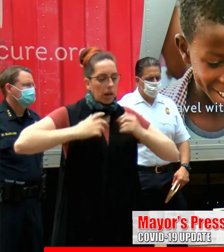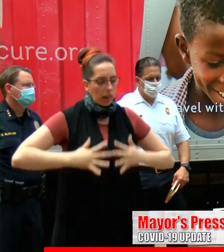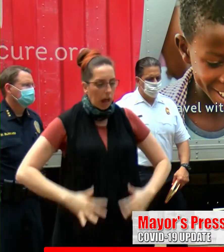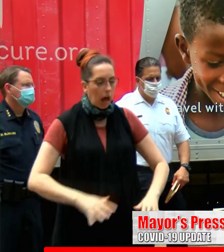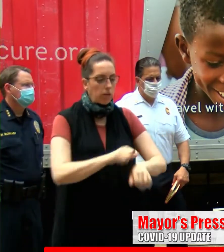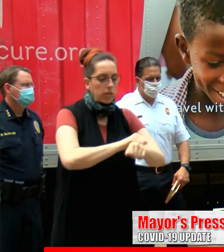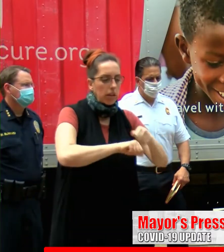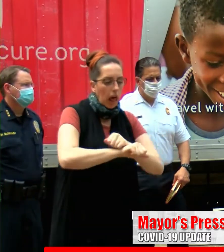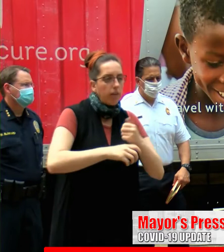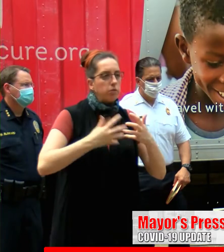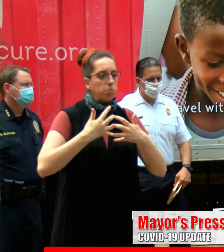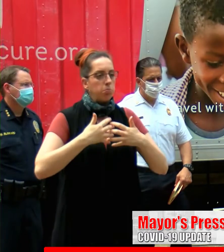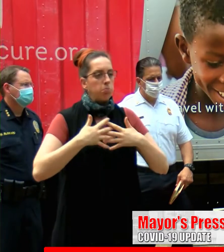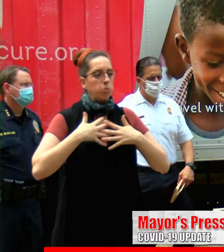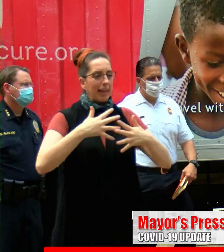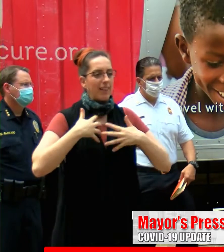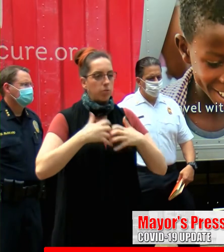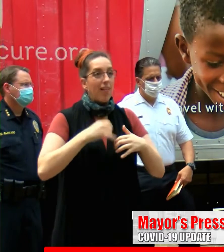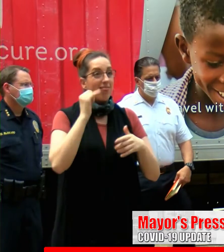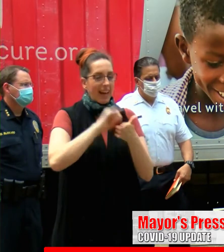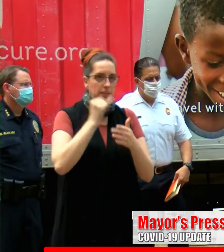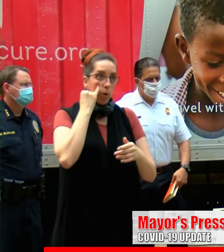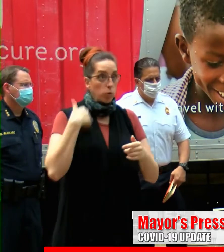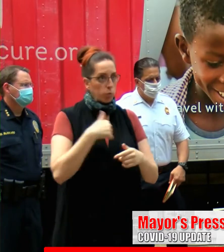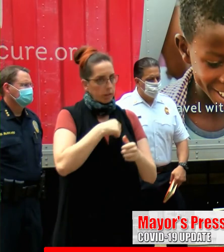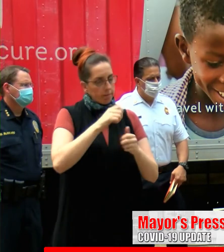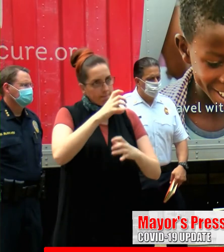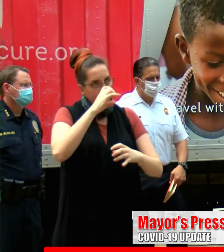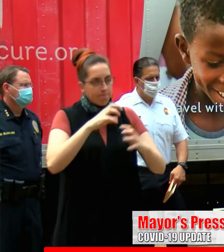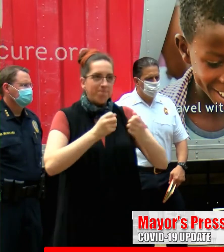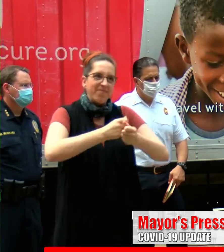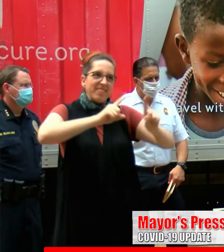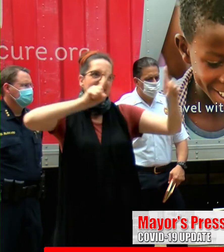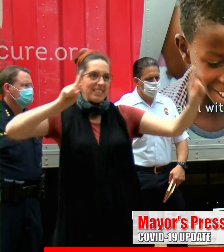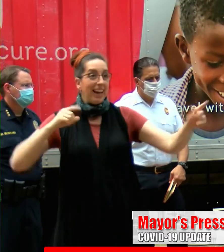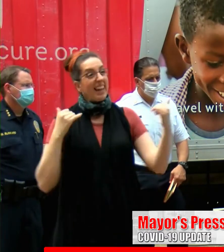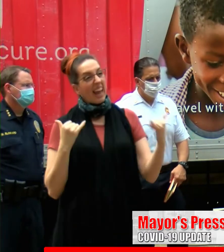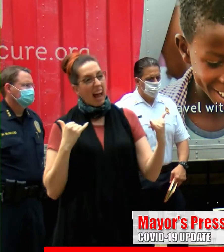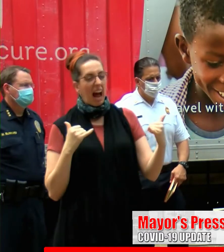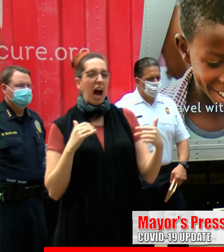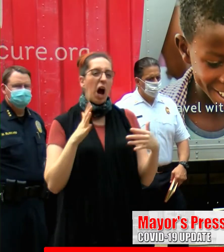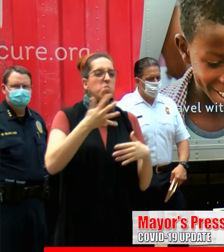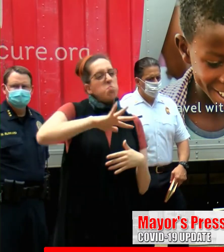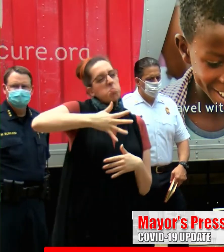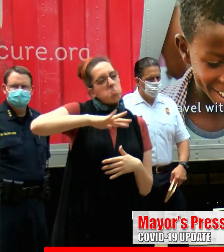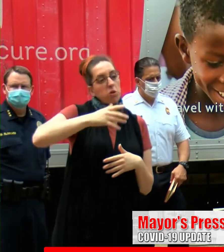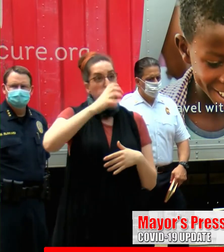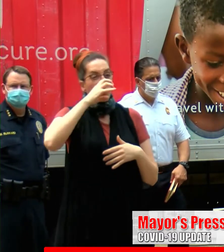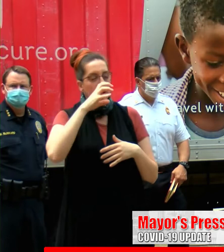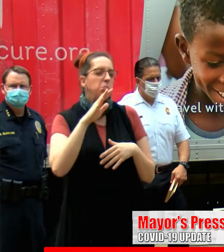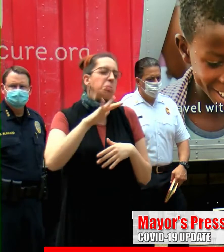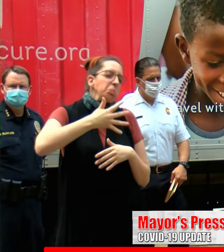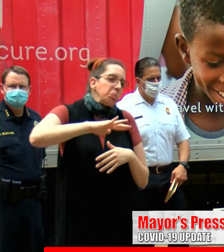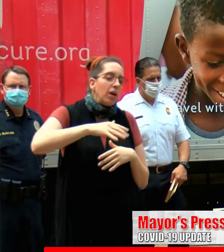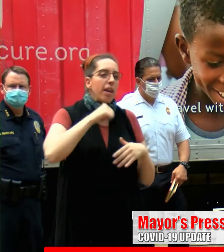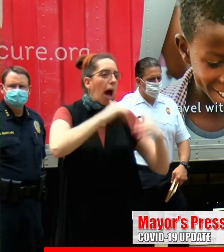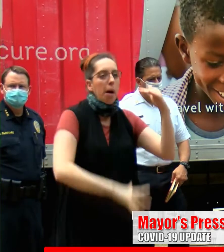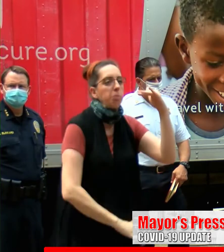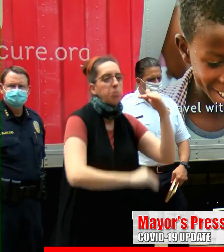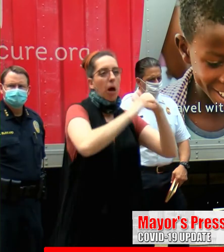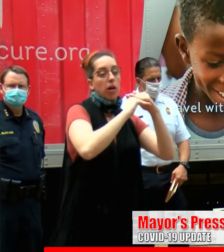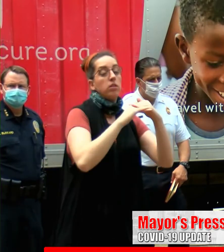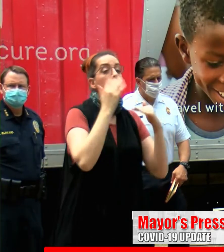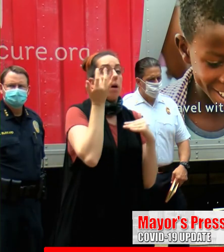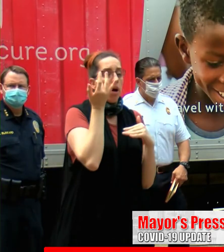and ventilators. That's on maximum social distancing. Right now, I would say we're about in that moderate phase. It's not the maximum, because